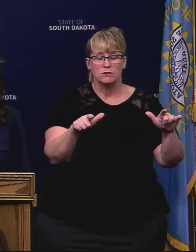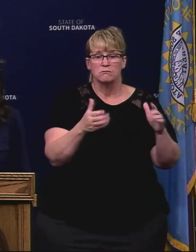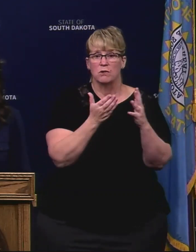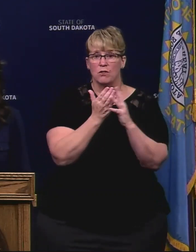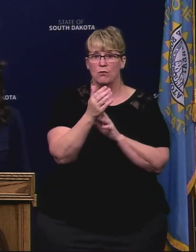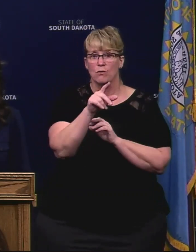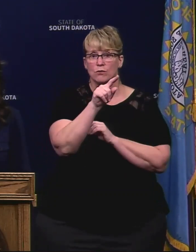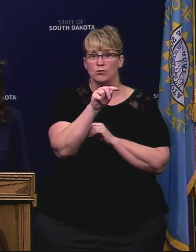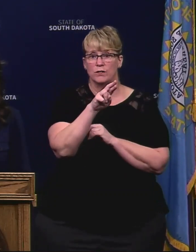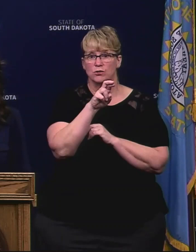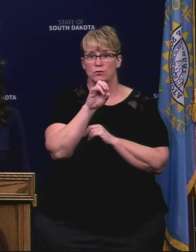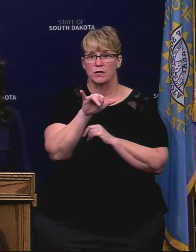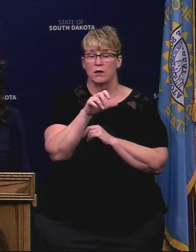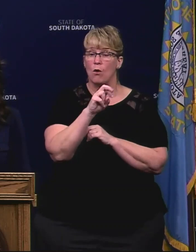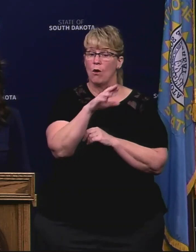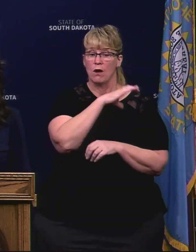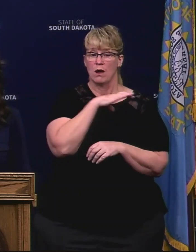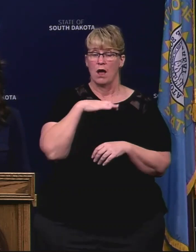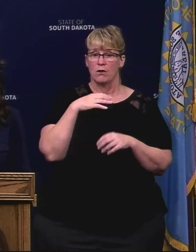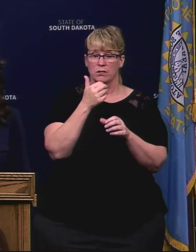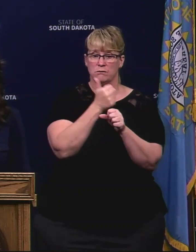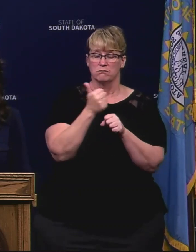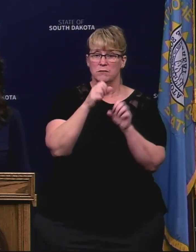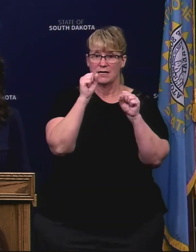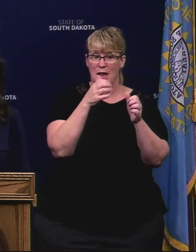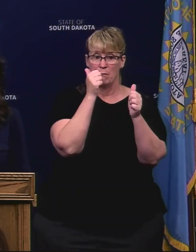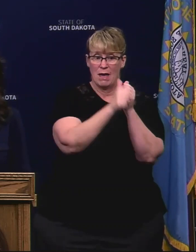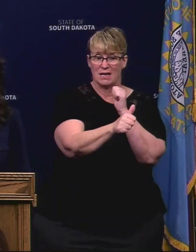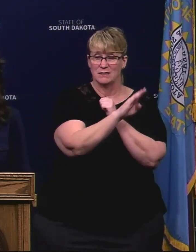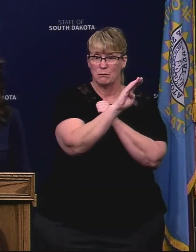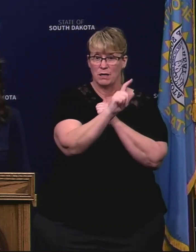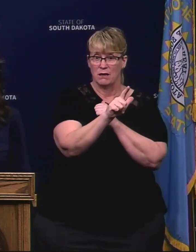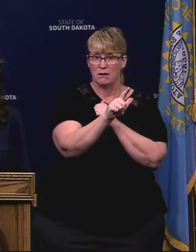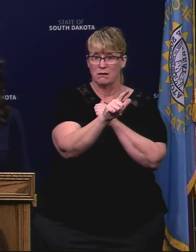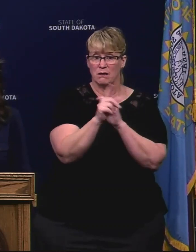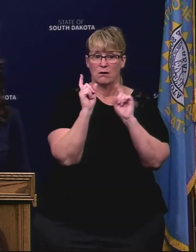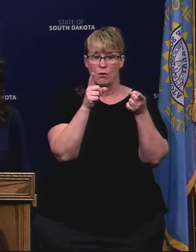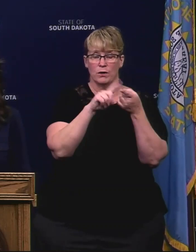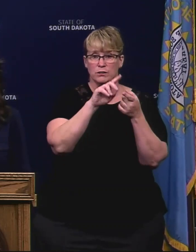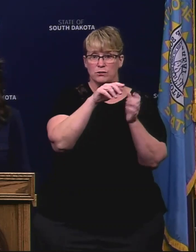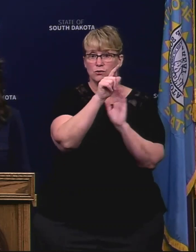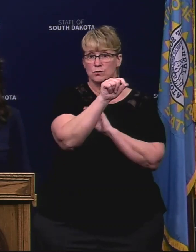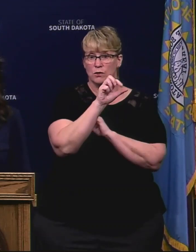Treasury, or Congress could pass a bill that would have that language and put it directly into statute.